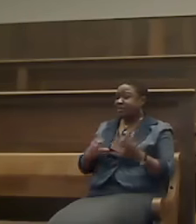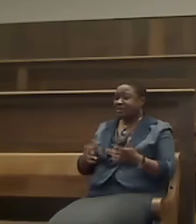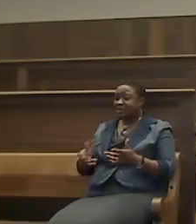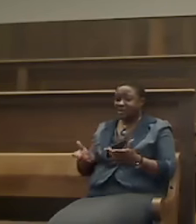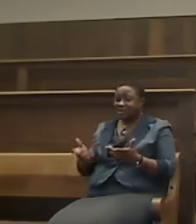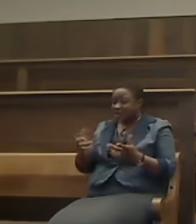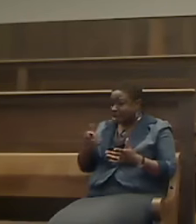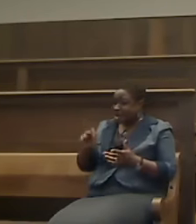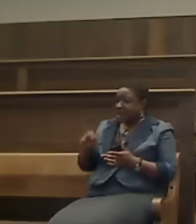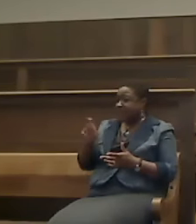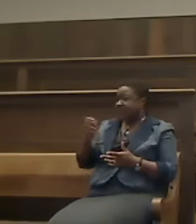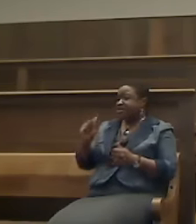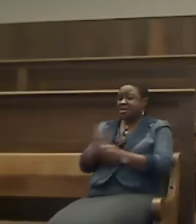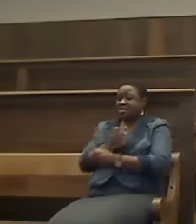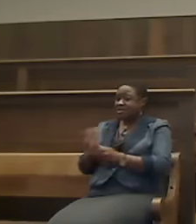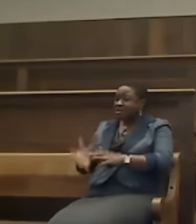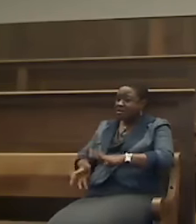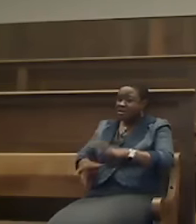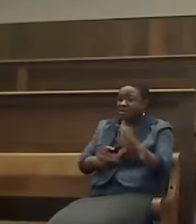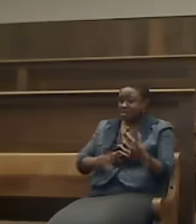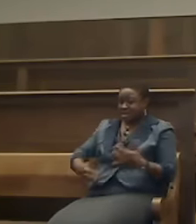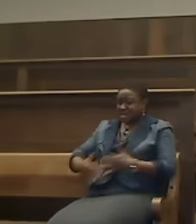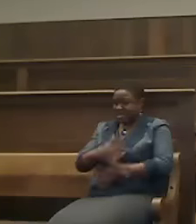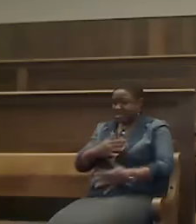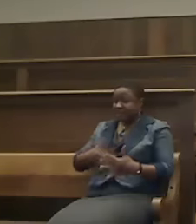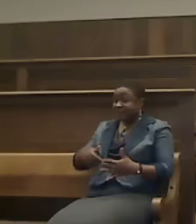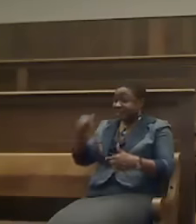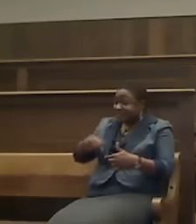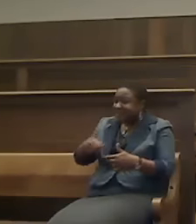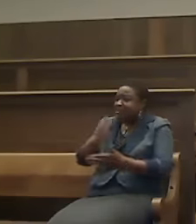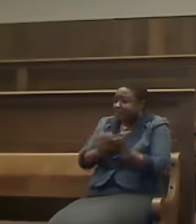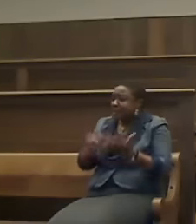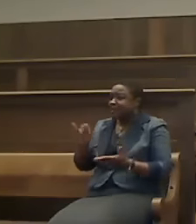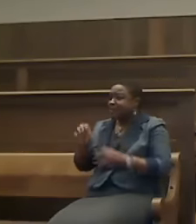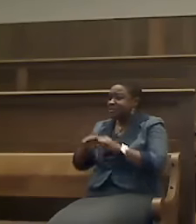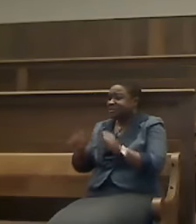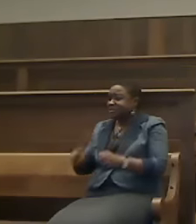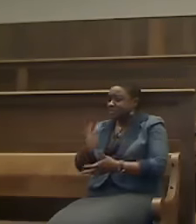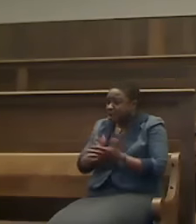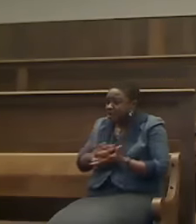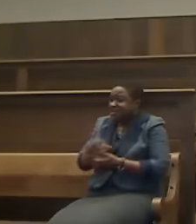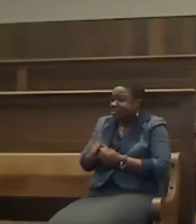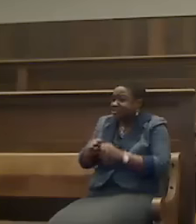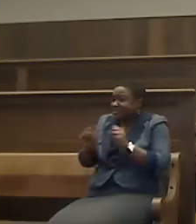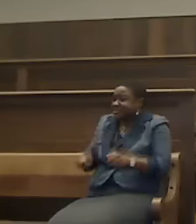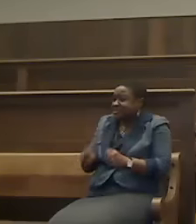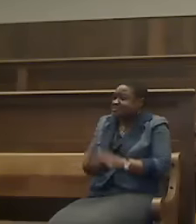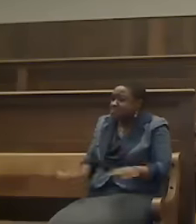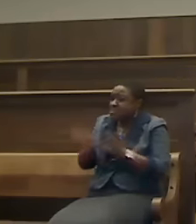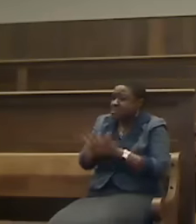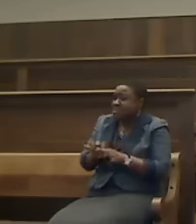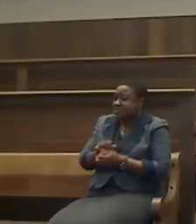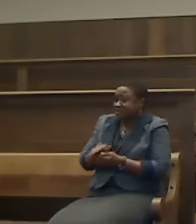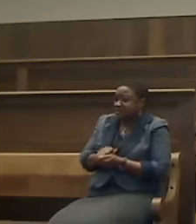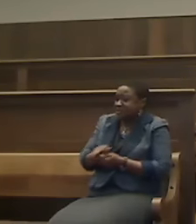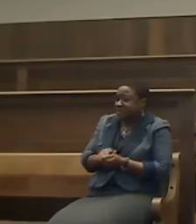bacteria, and the gut bacteria is part of the immune system and the digestive system. So when that's off, you may